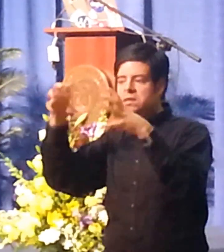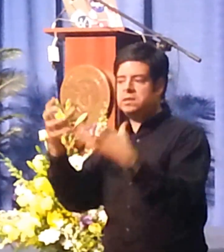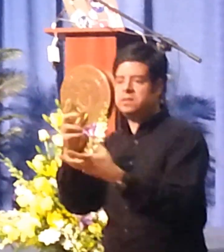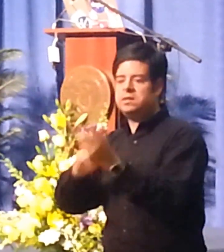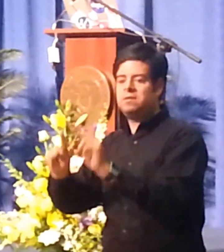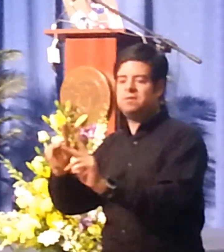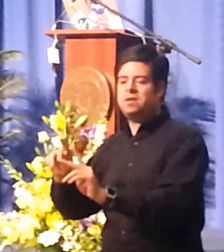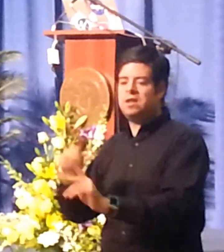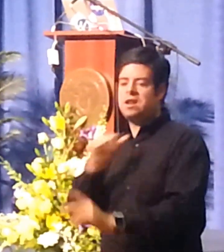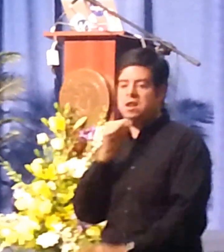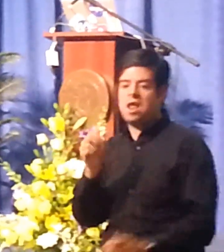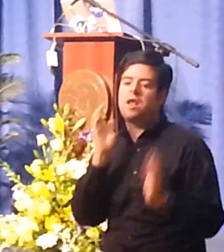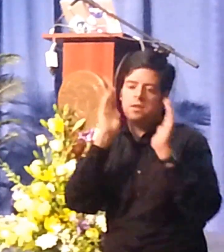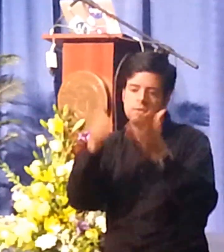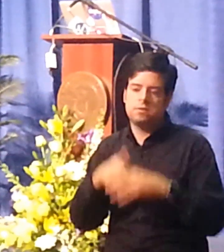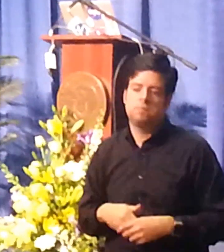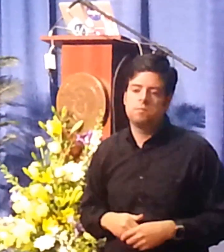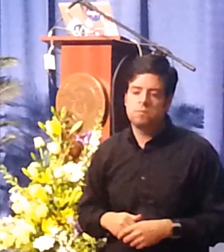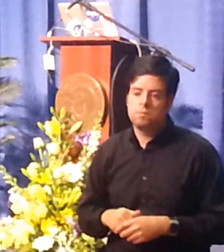to not listen.